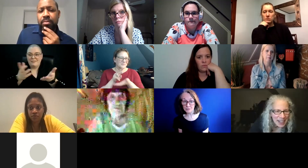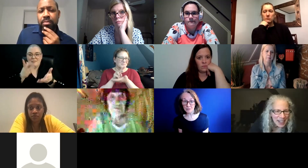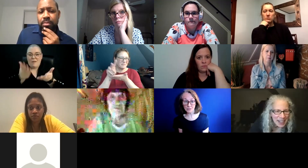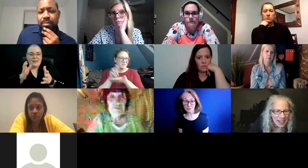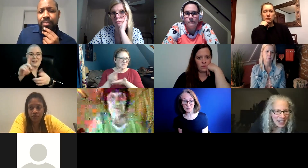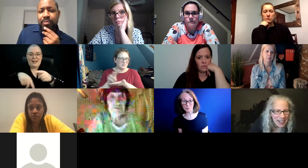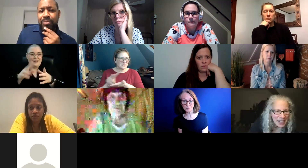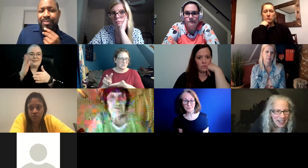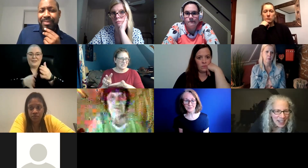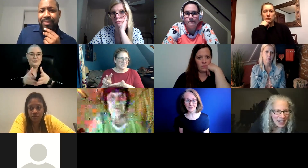sound to people?